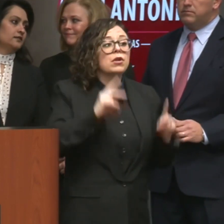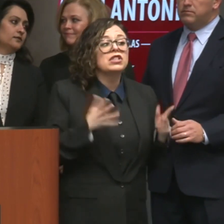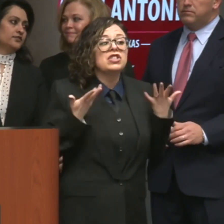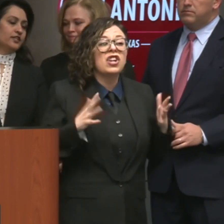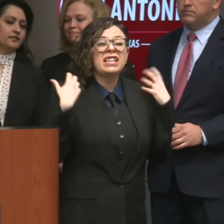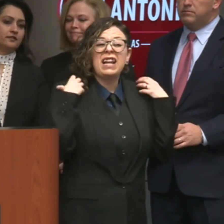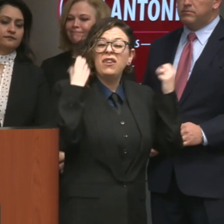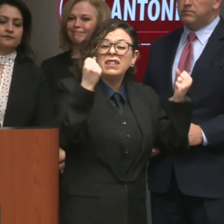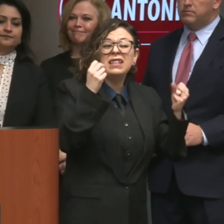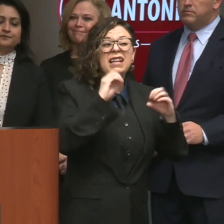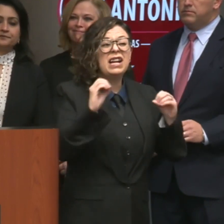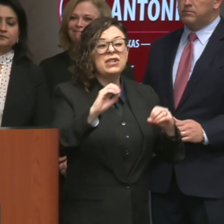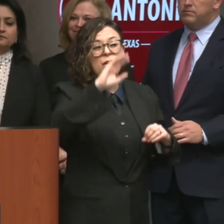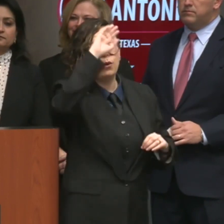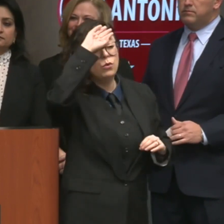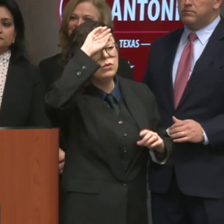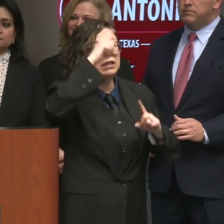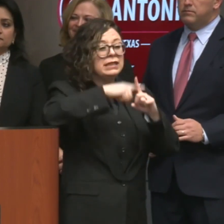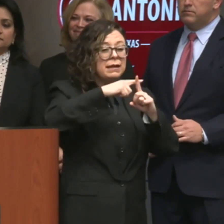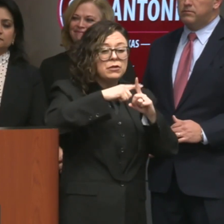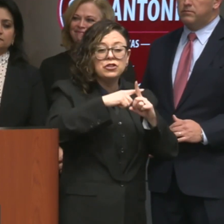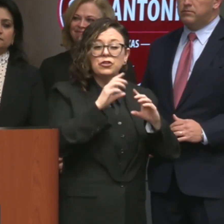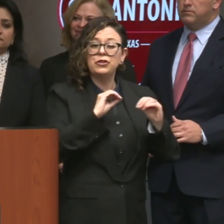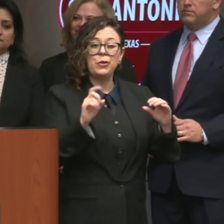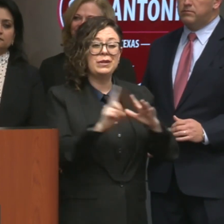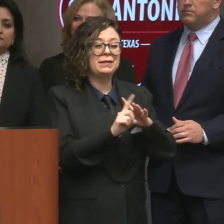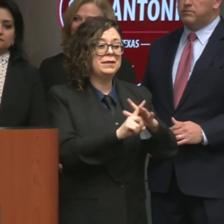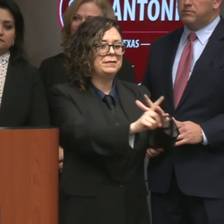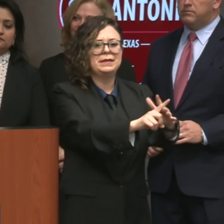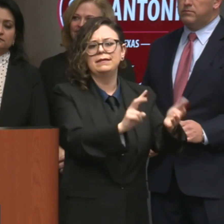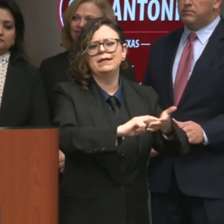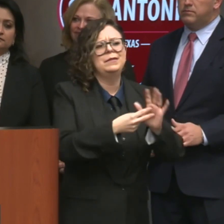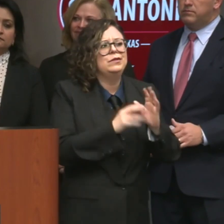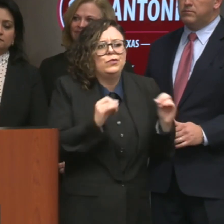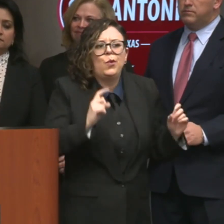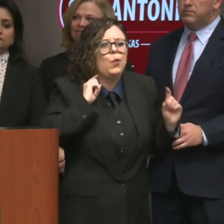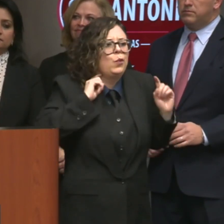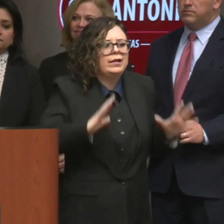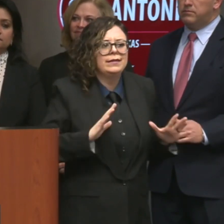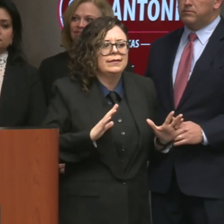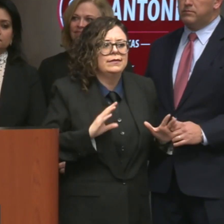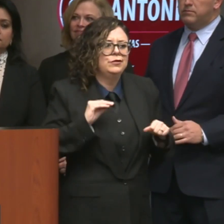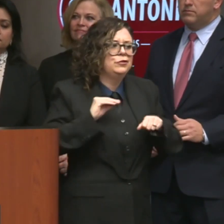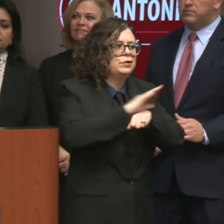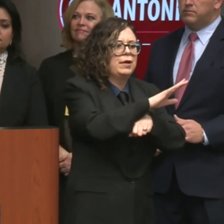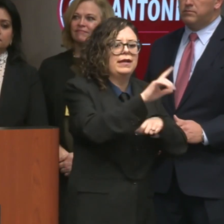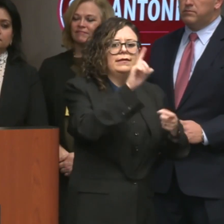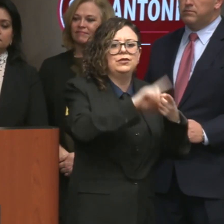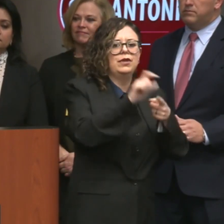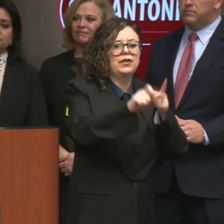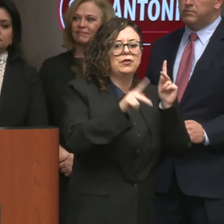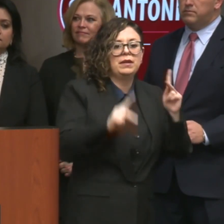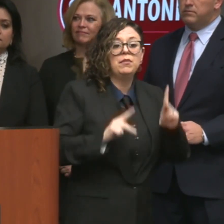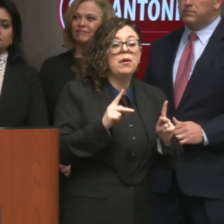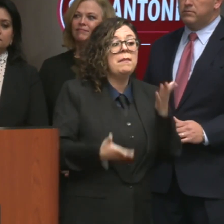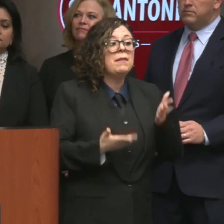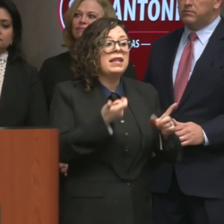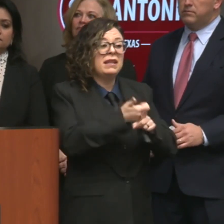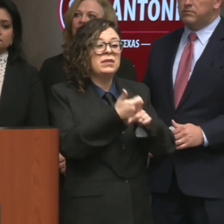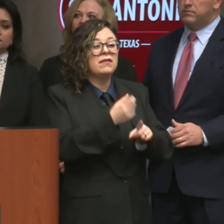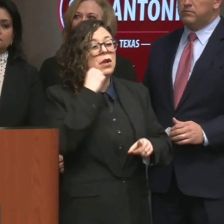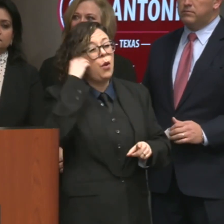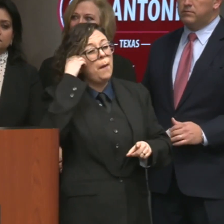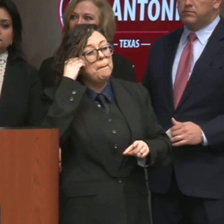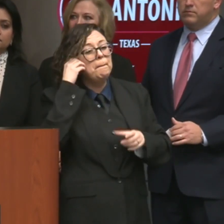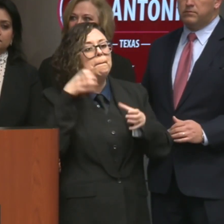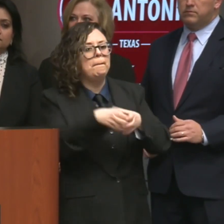a temperature or exhibiting symptoms, they are not at risk for transmitting that virus to their loved ones. So while they may be at home, their loved ones are